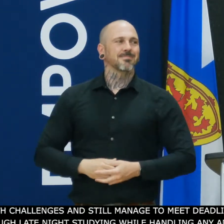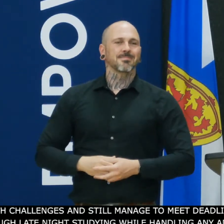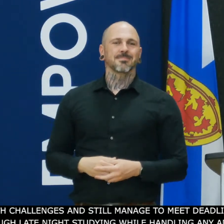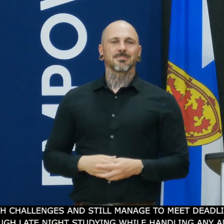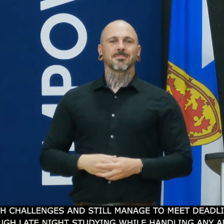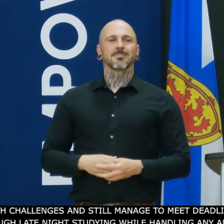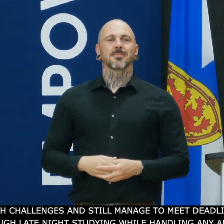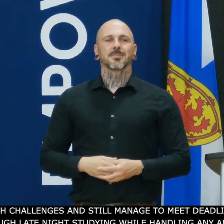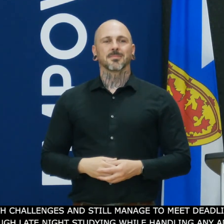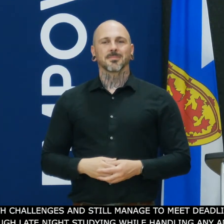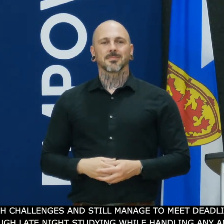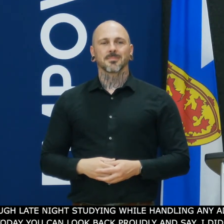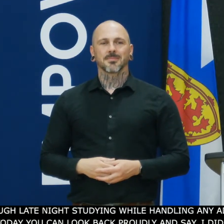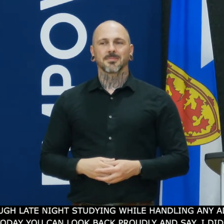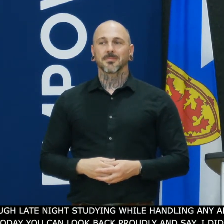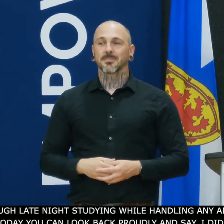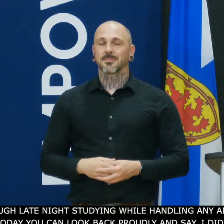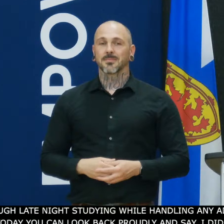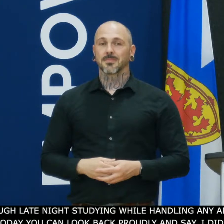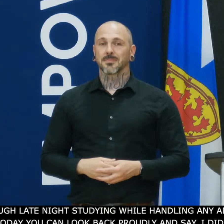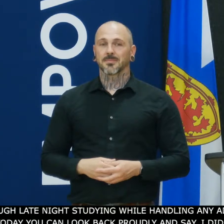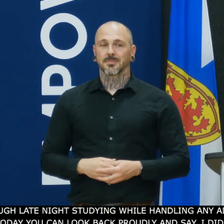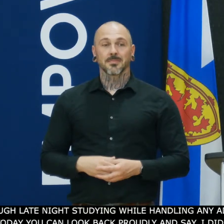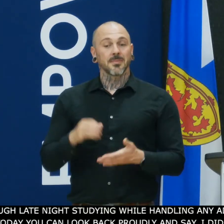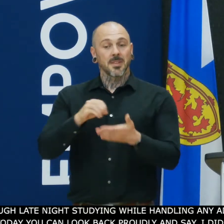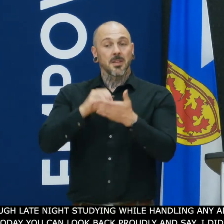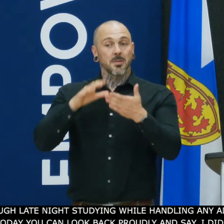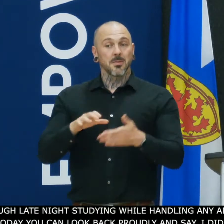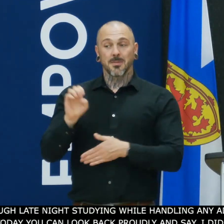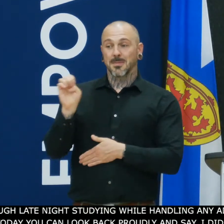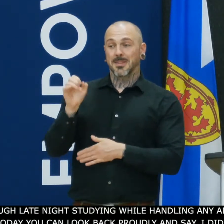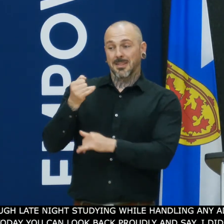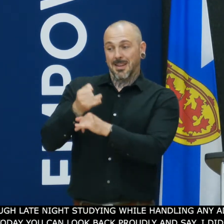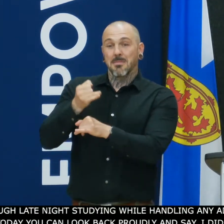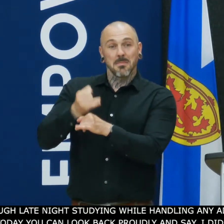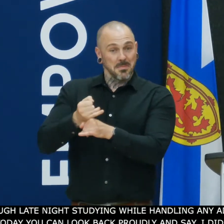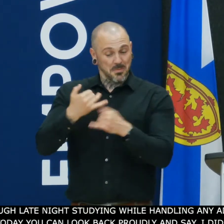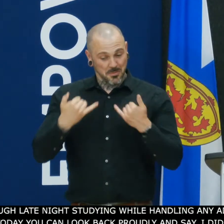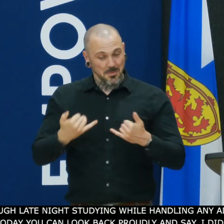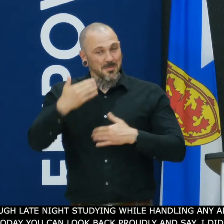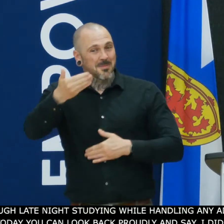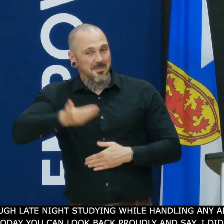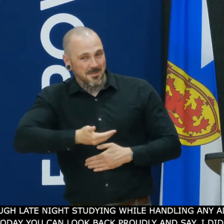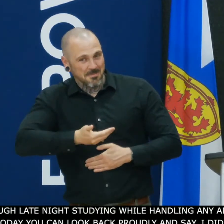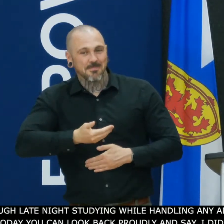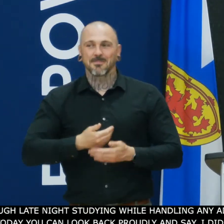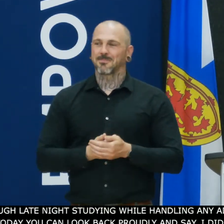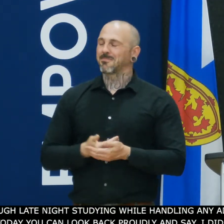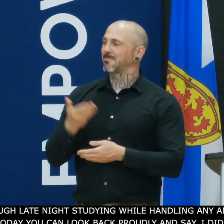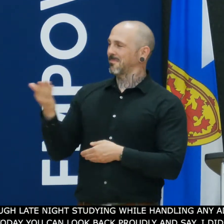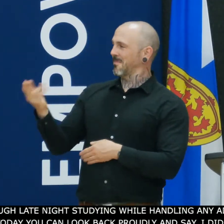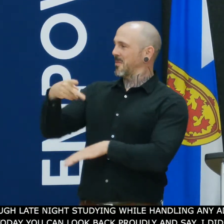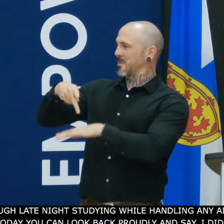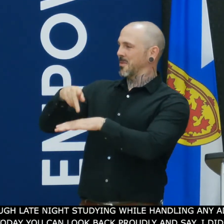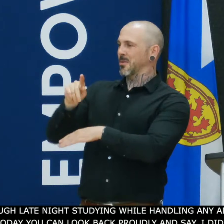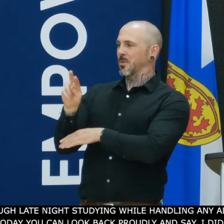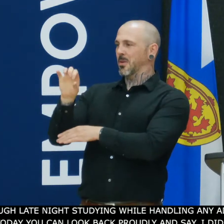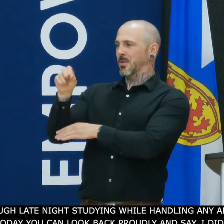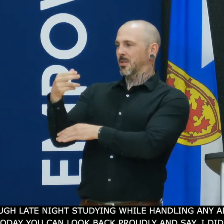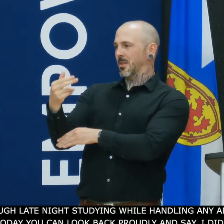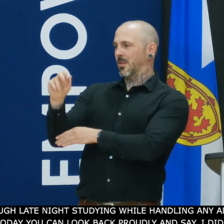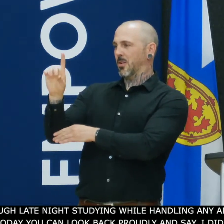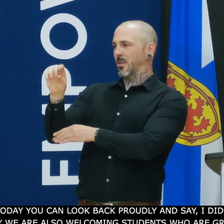Today, we're also welcoming students who are graduating from our e-campus, and we are very pleased Tricia Donovan, NSCC's